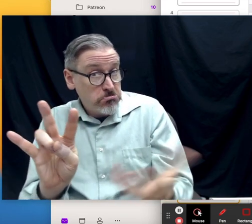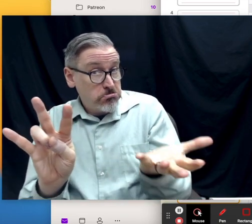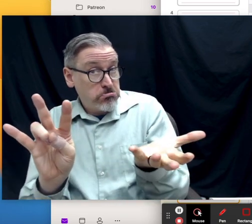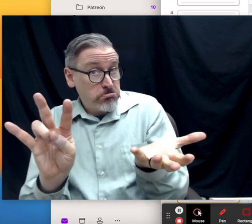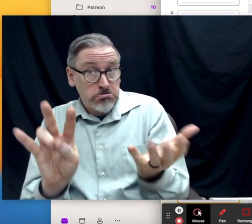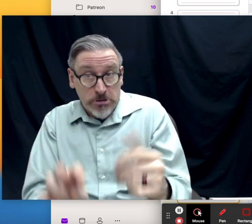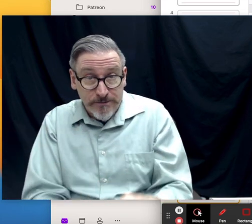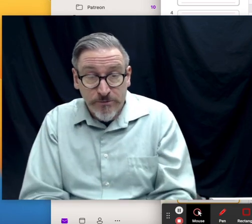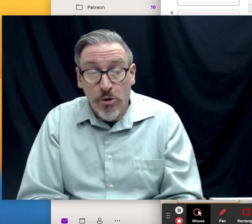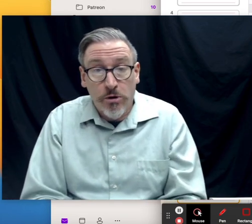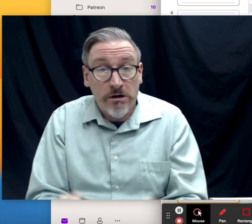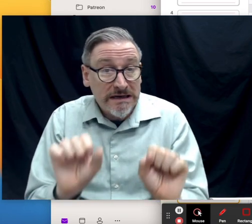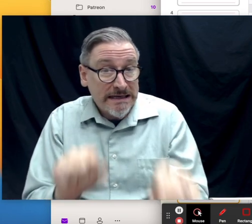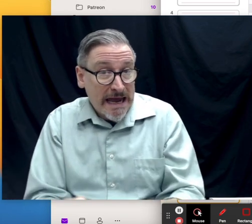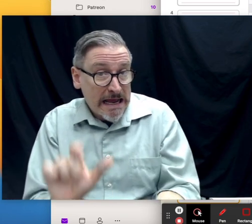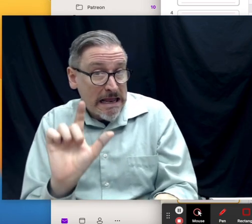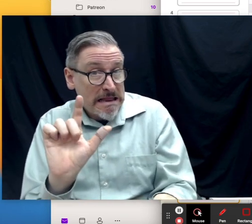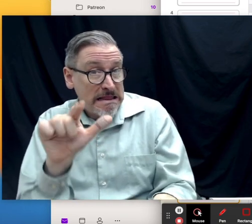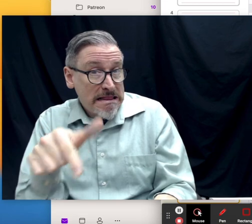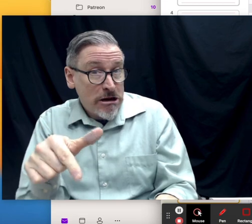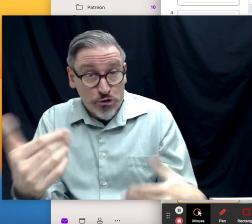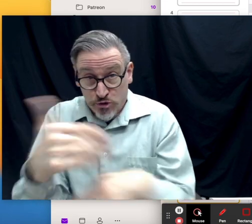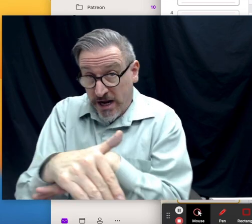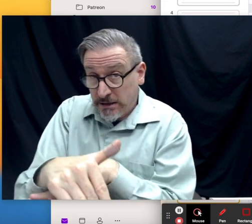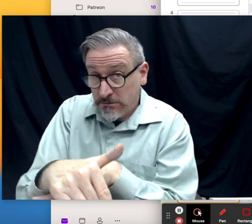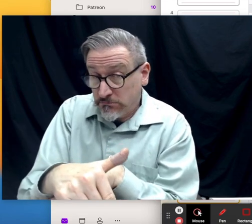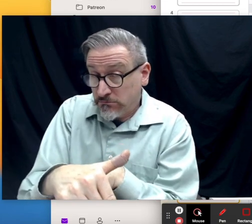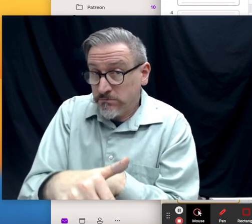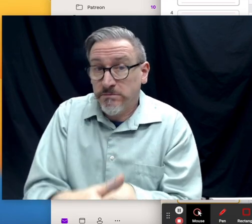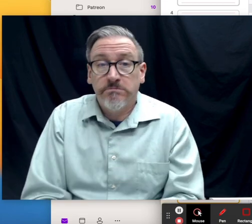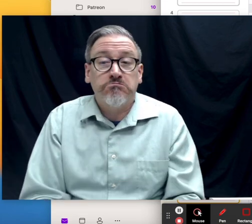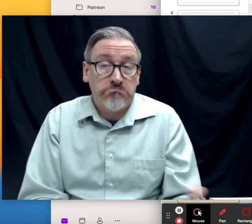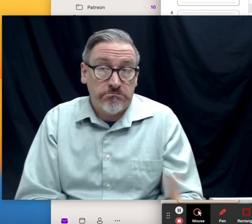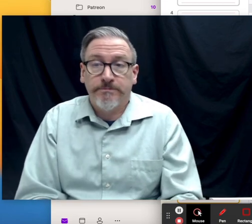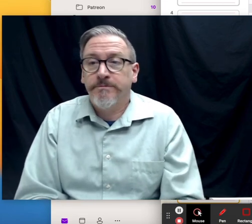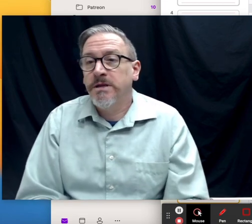7, right? Or tonight.